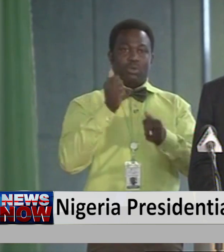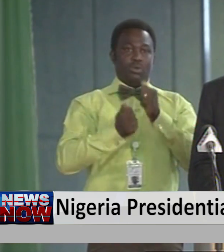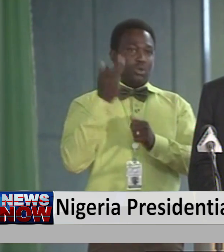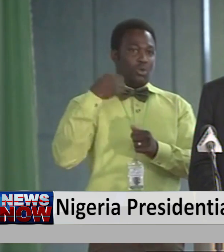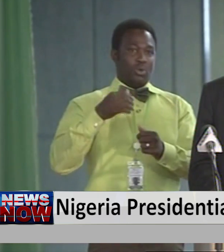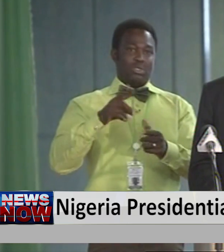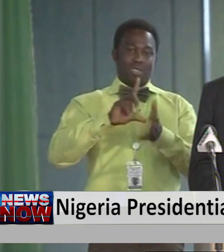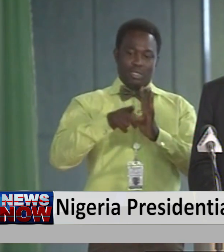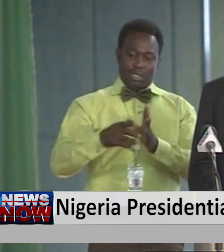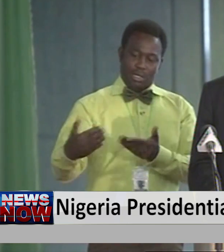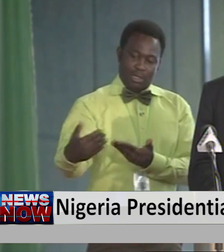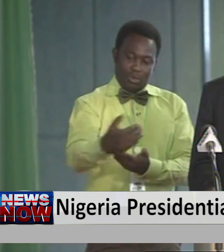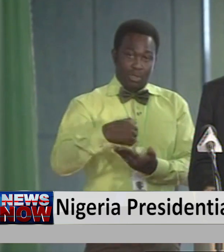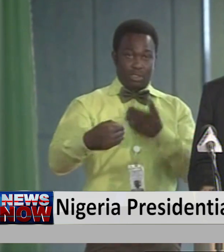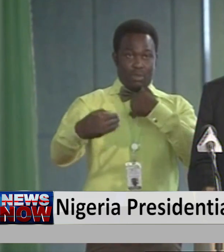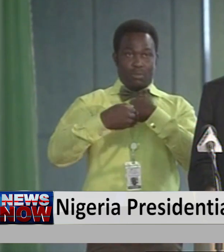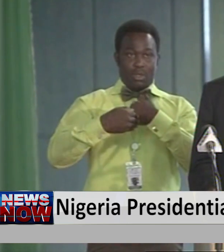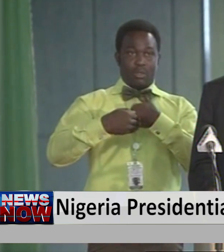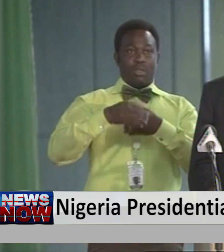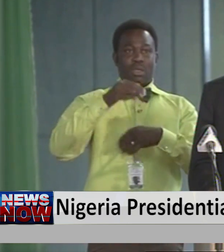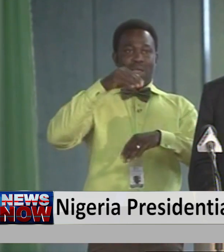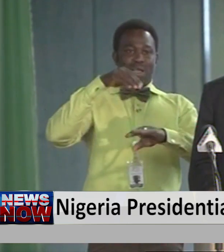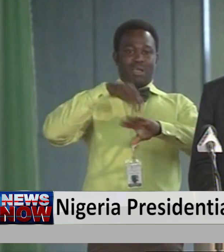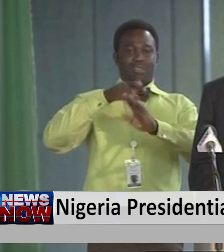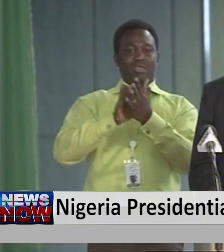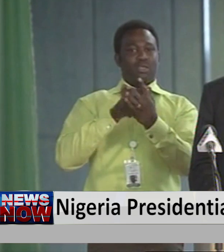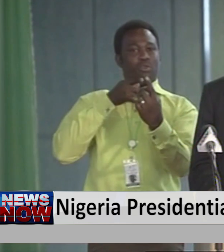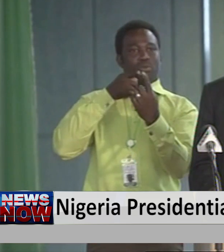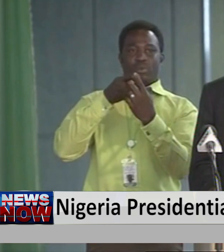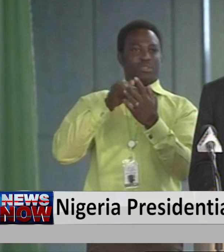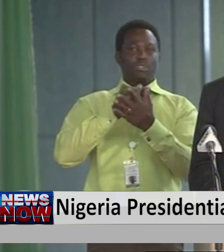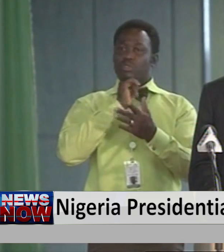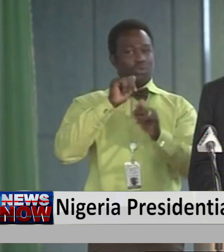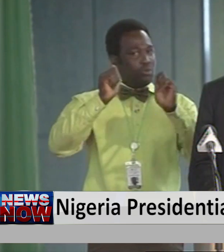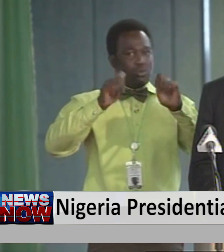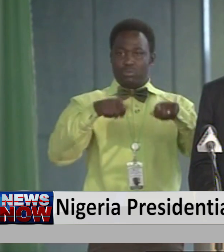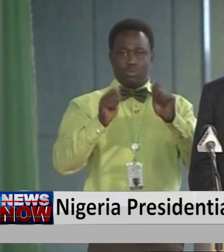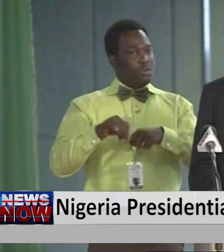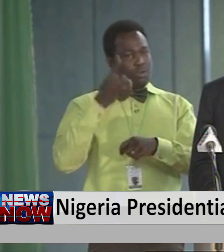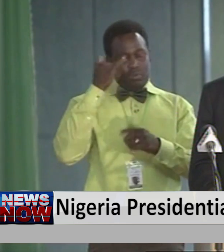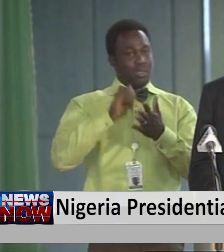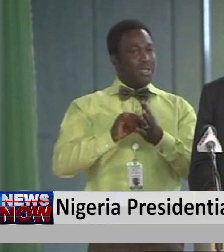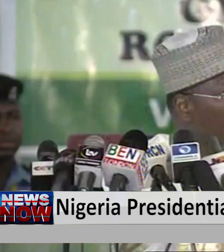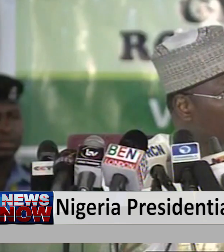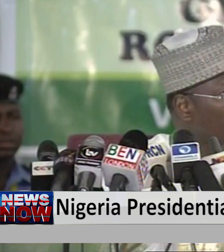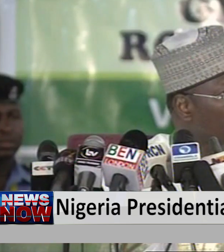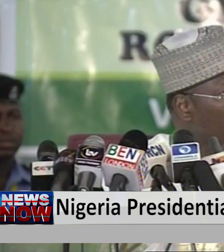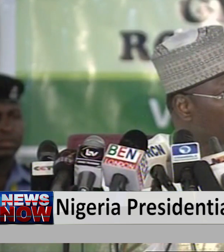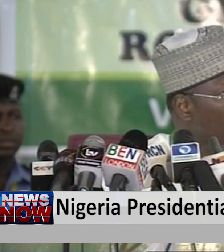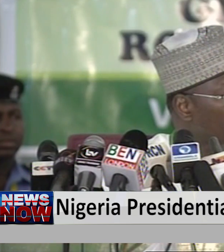later retrieved, but of course at that point it was no longer possible for that election to have